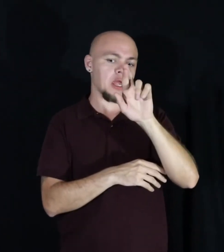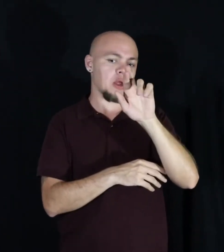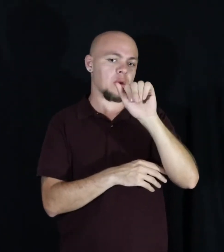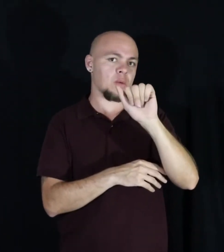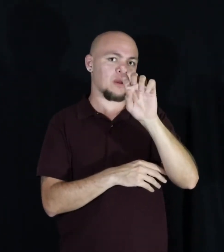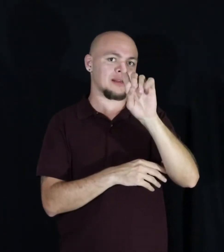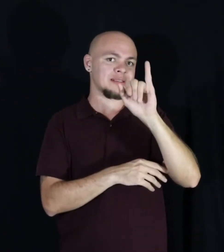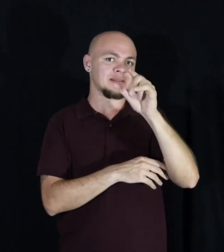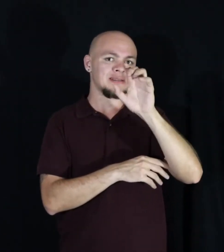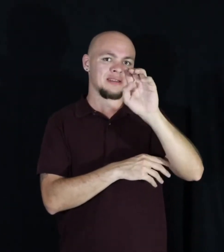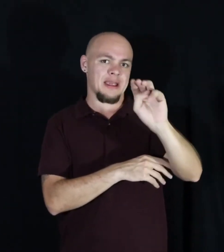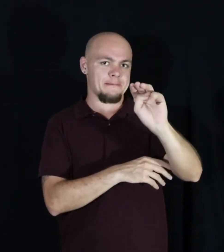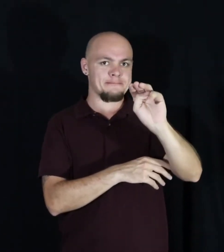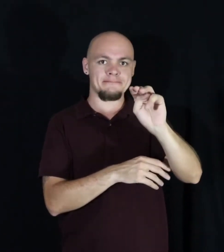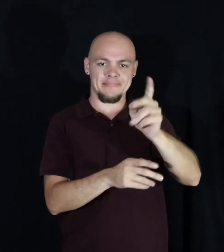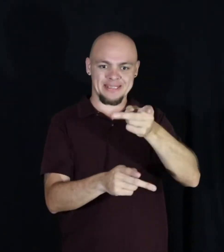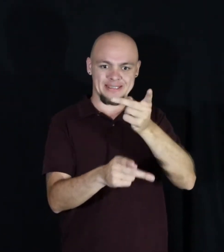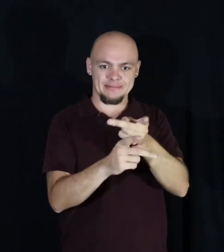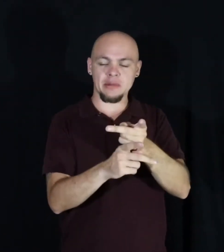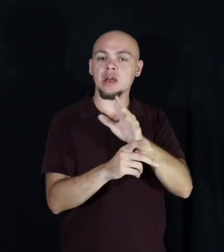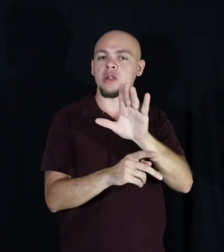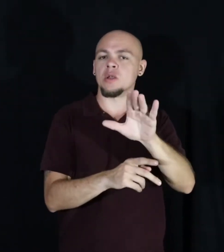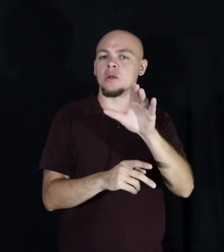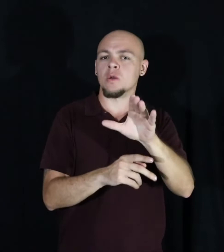to avoid cutting your losses?